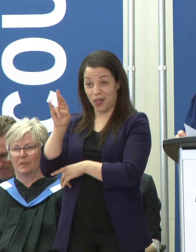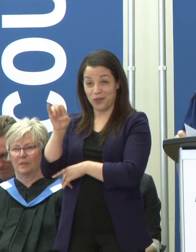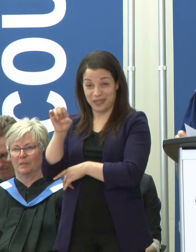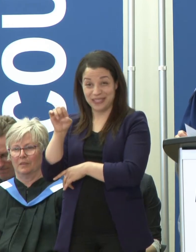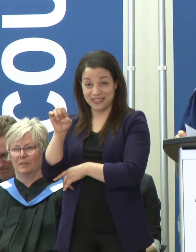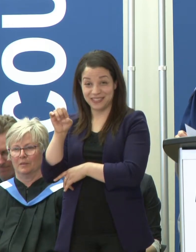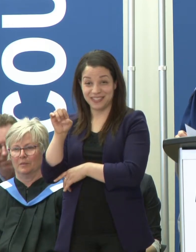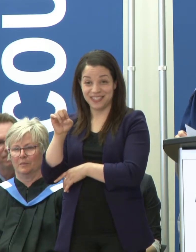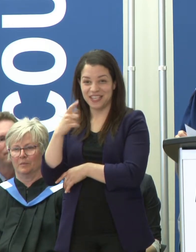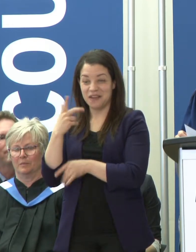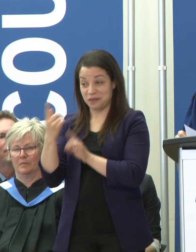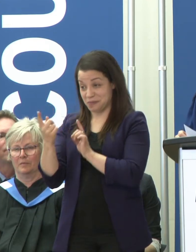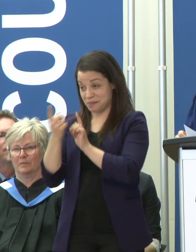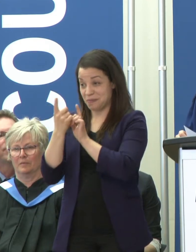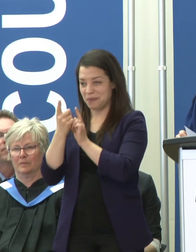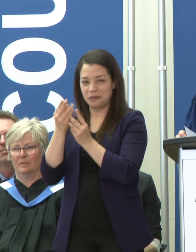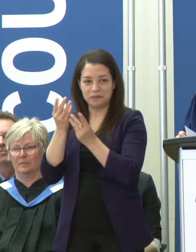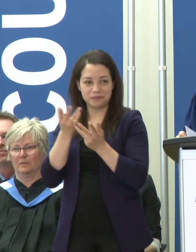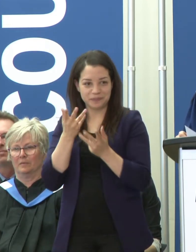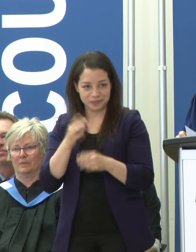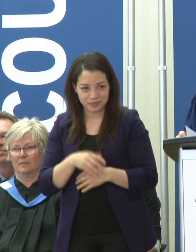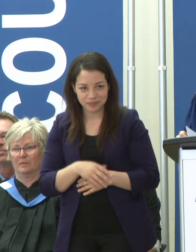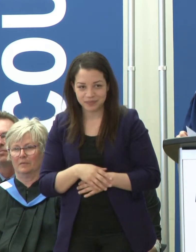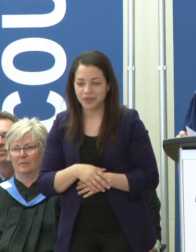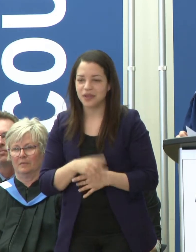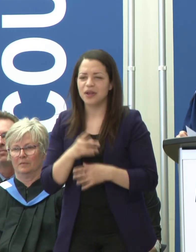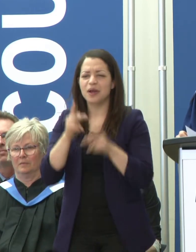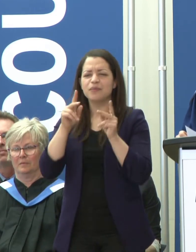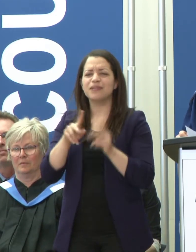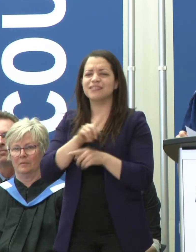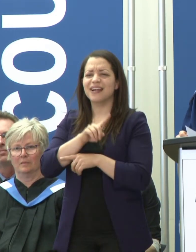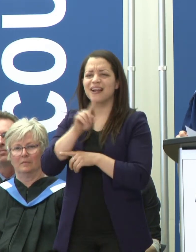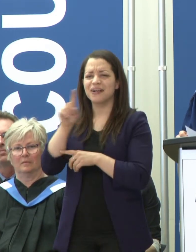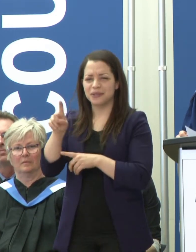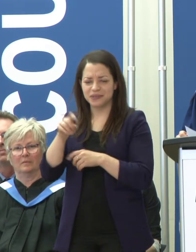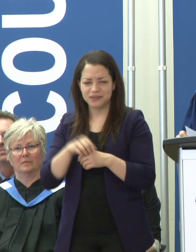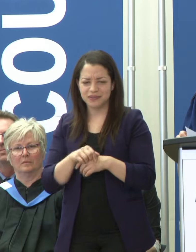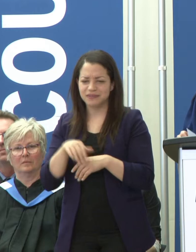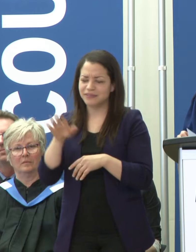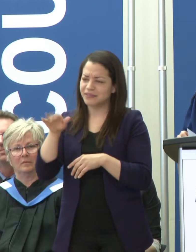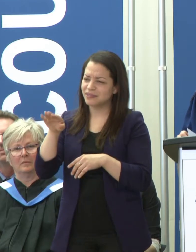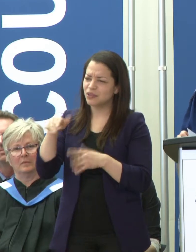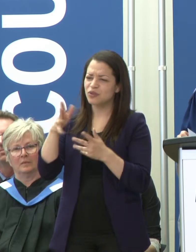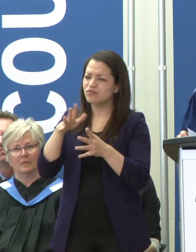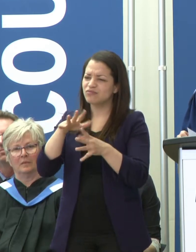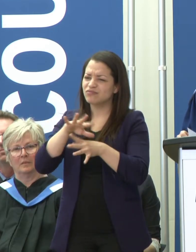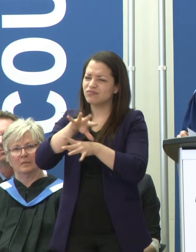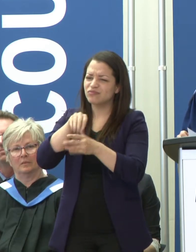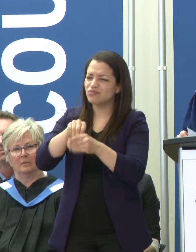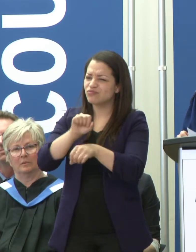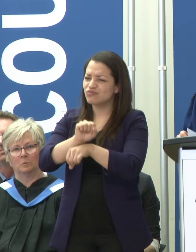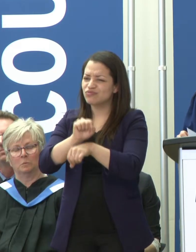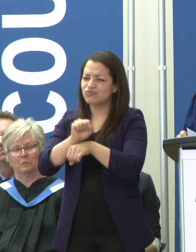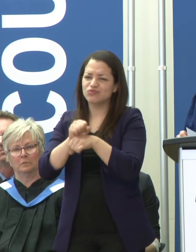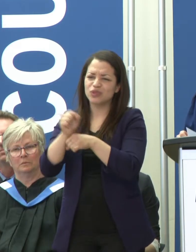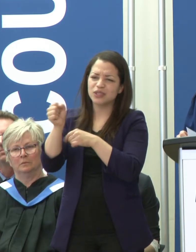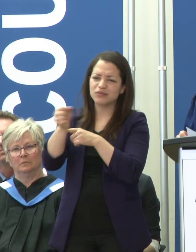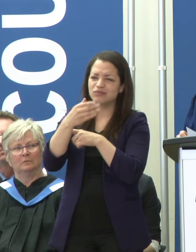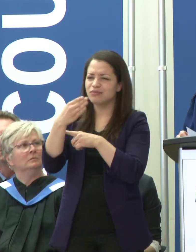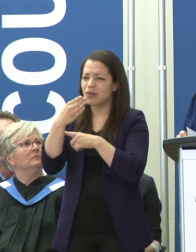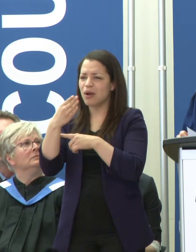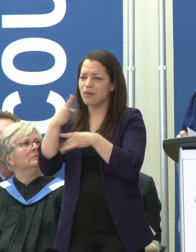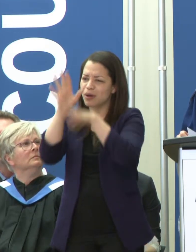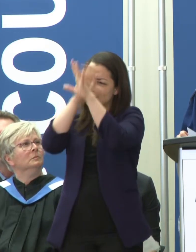met. She was asked, when working in the White House for the president, did the time go by fast or did the time go by